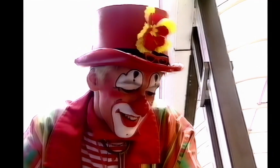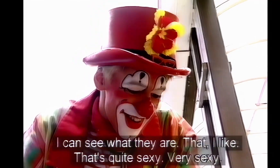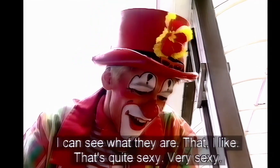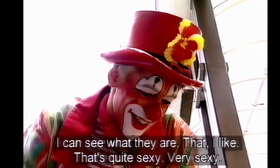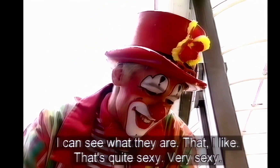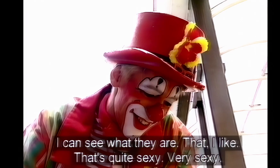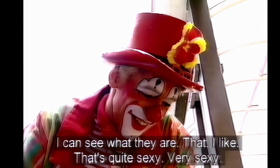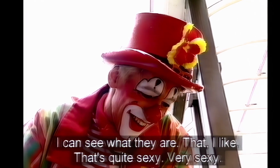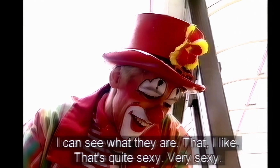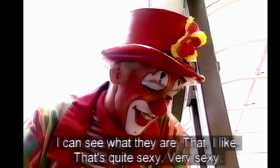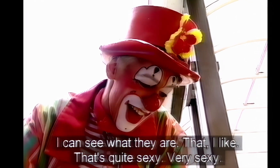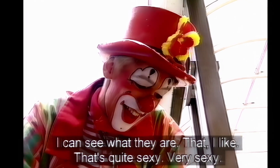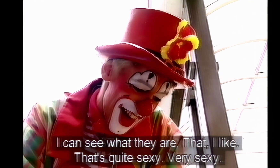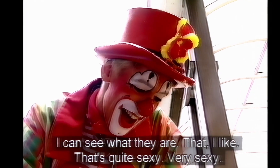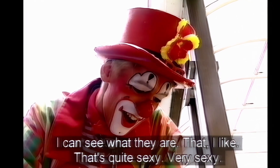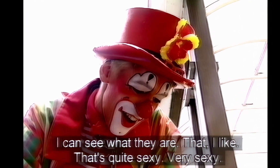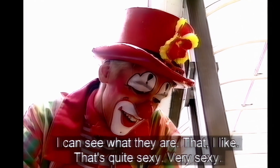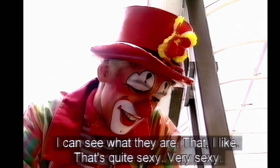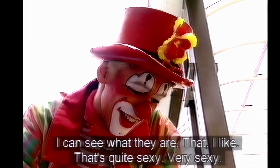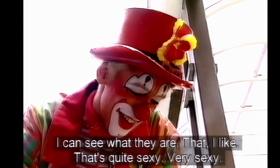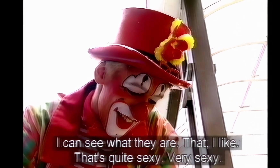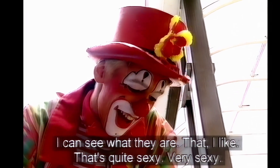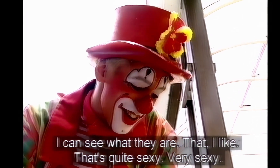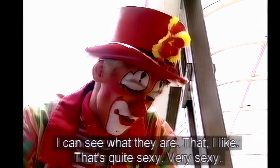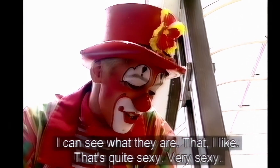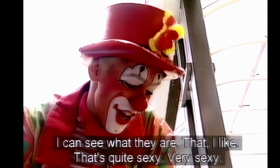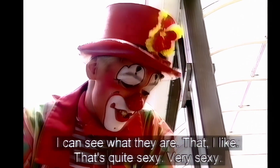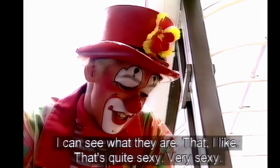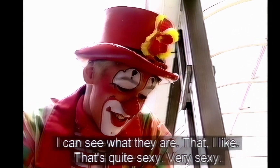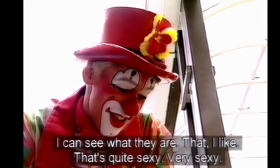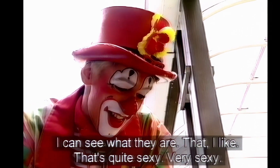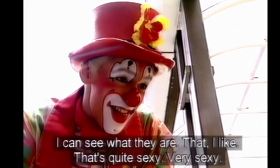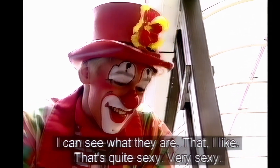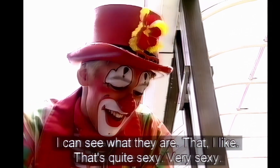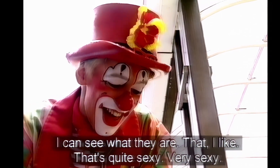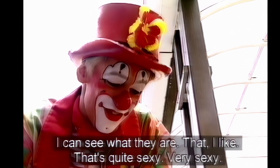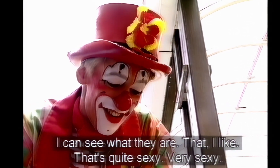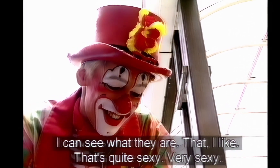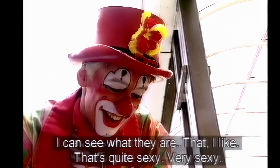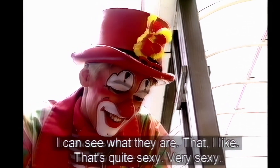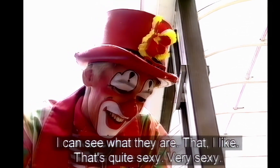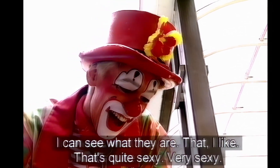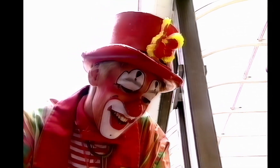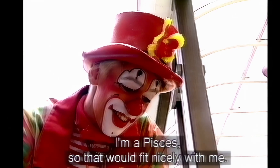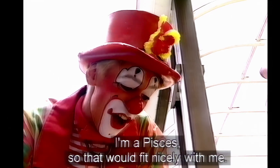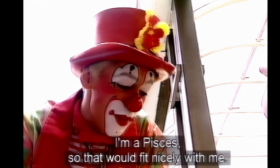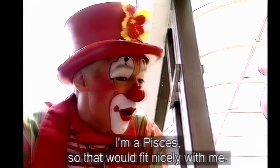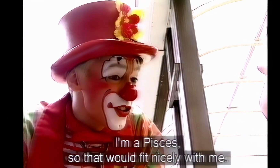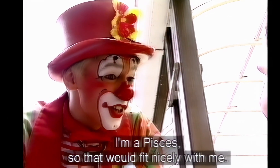No, I can see what they are. Now that I like. That is quite sexy. Yeah, that's very sexy. And this is, I'm a Pisces, so that